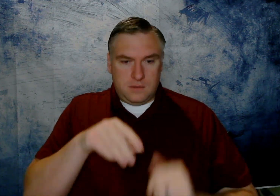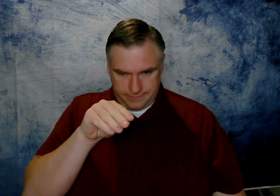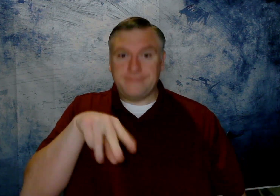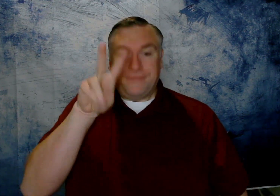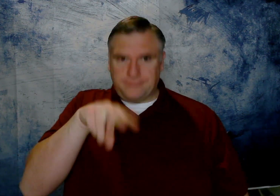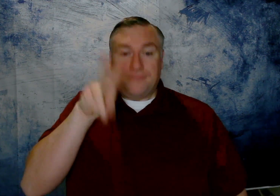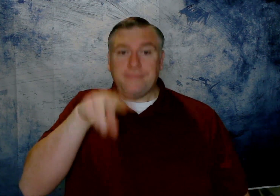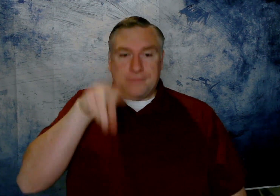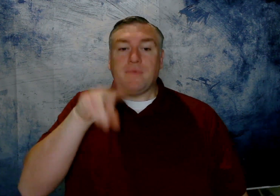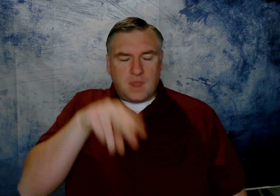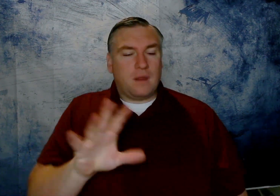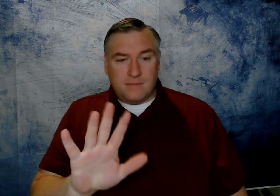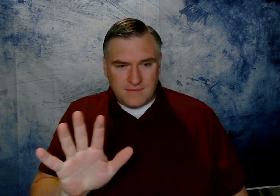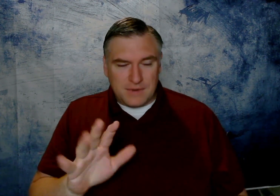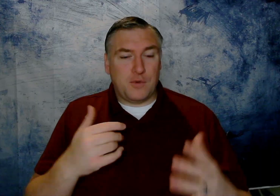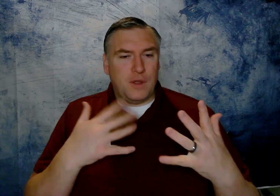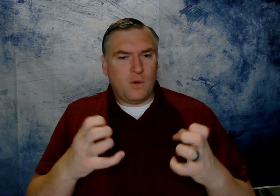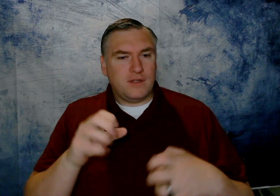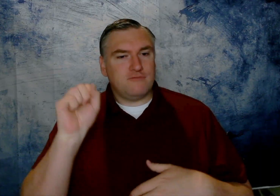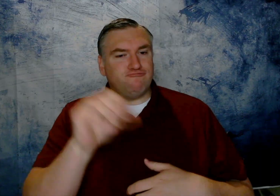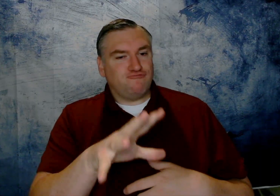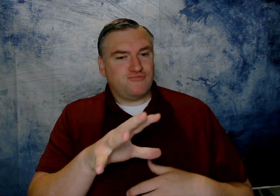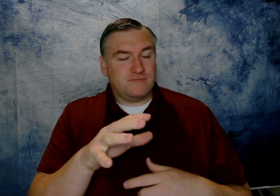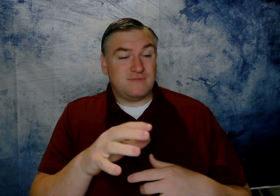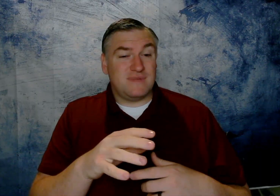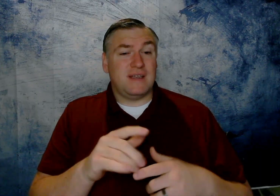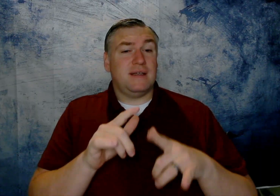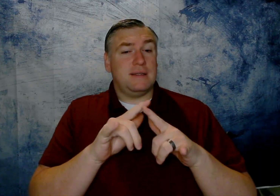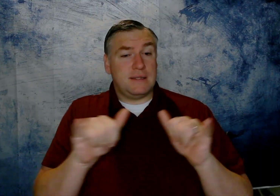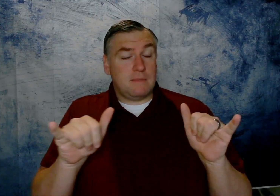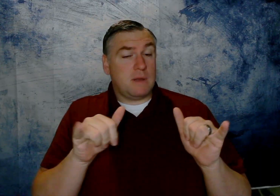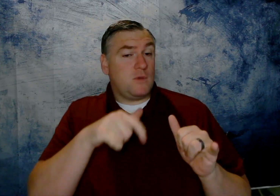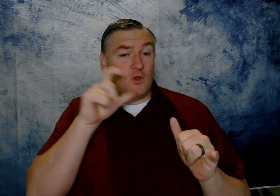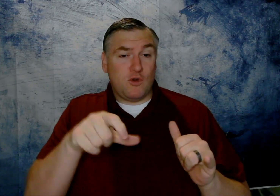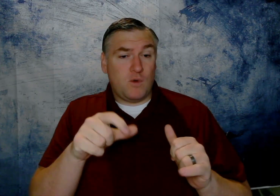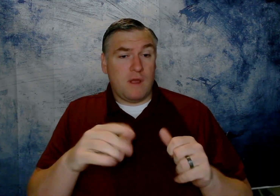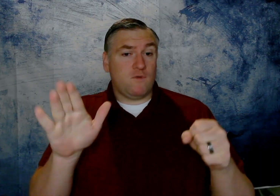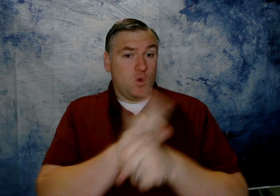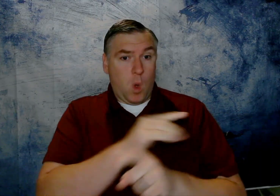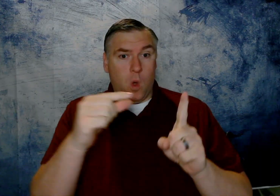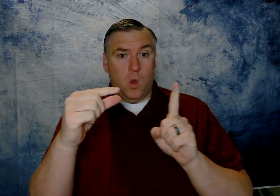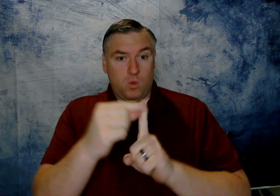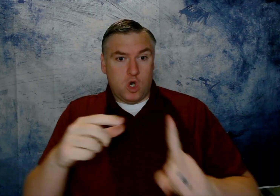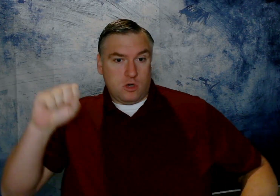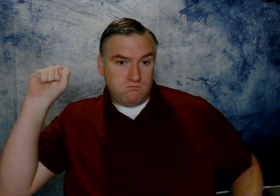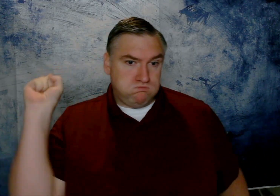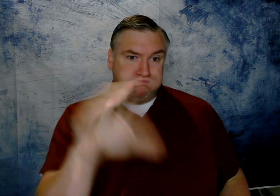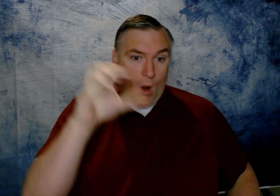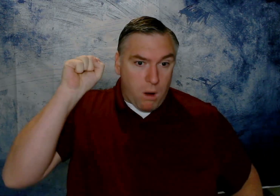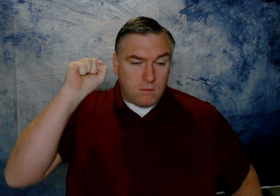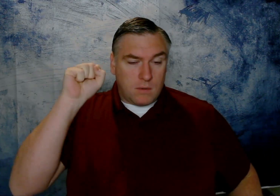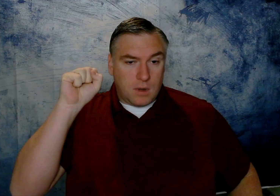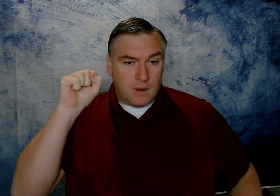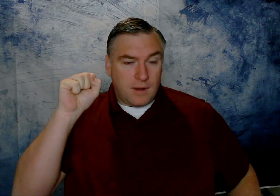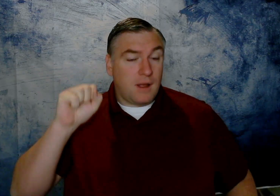That's annoying because then the student just looks up and down, up and down, up and down. Sometimes we'll give the whole word at